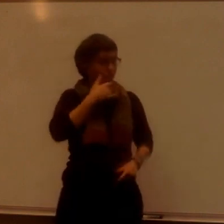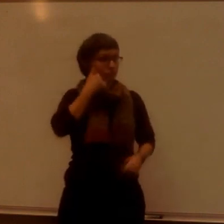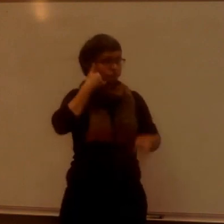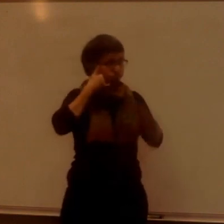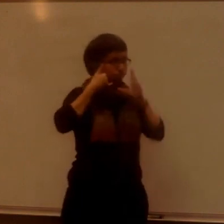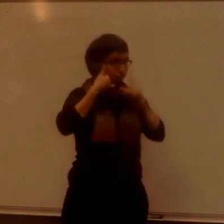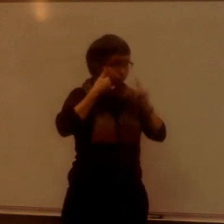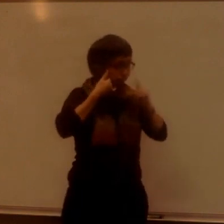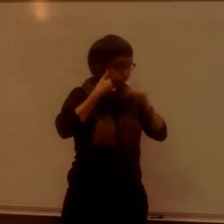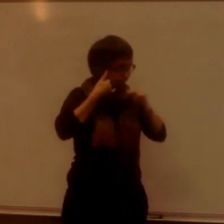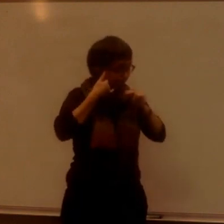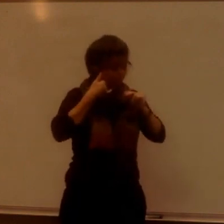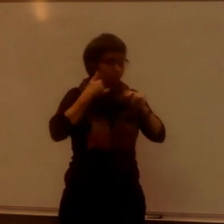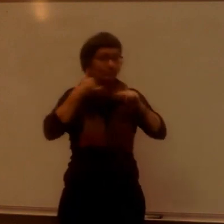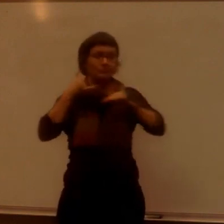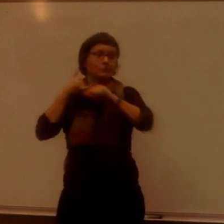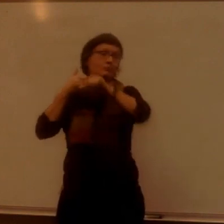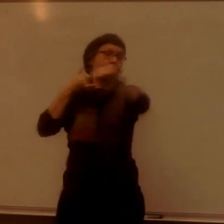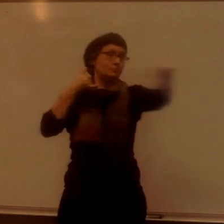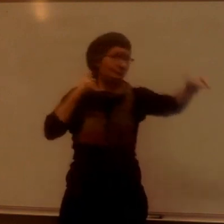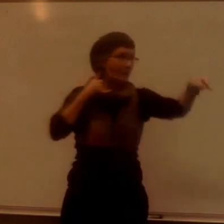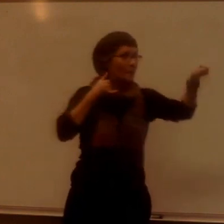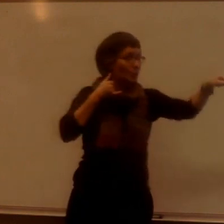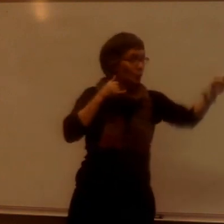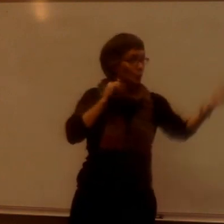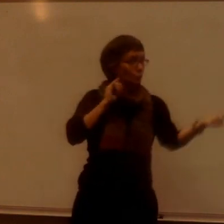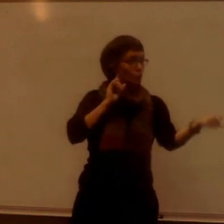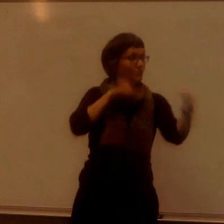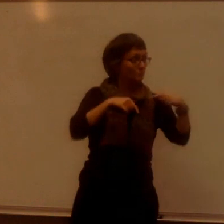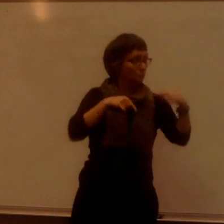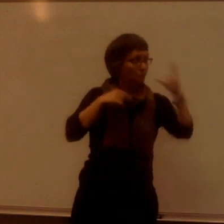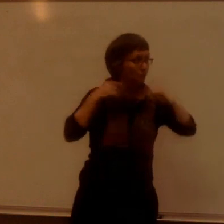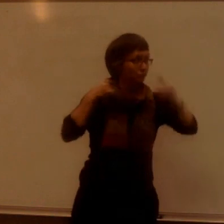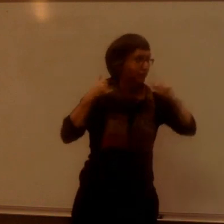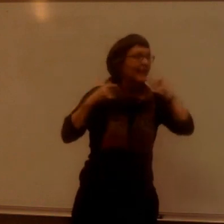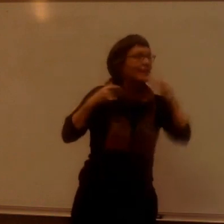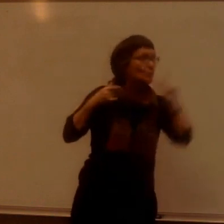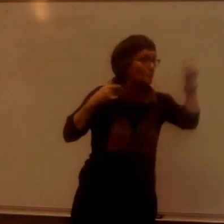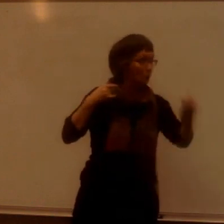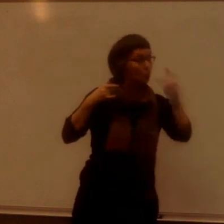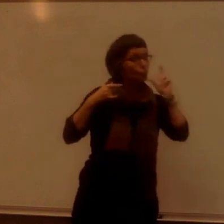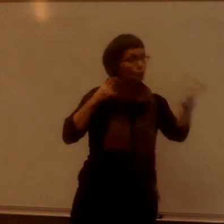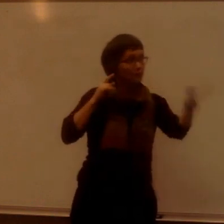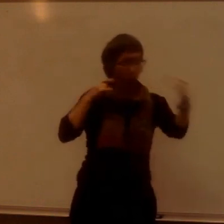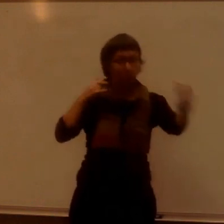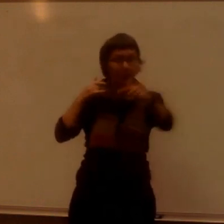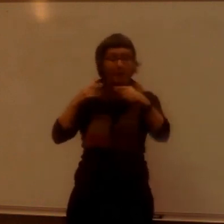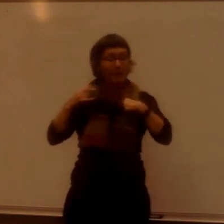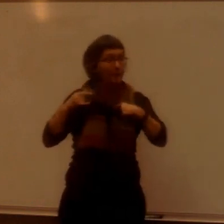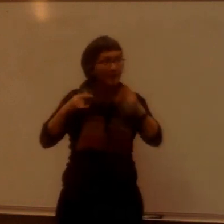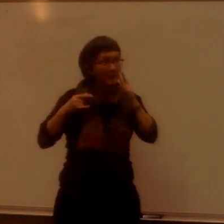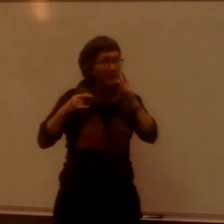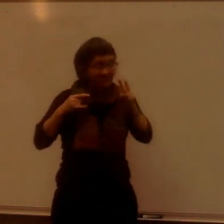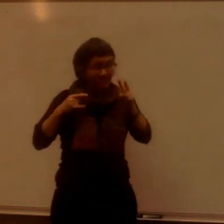then, so to speak, and then when the MEP or who the hearing person